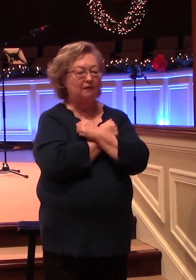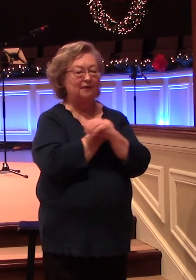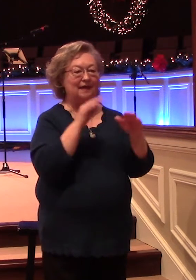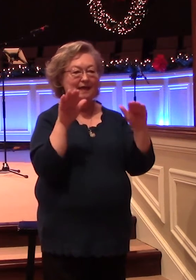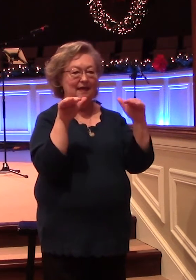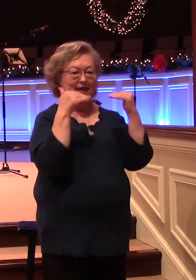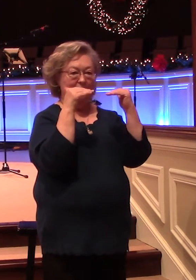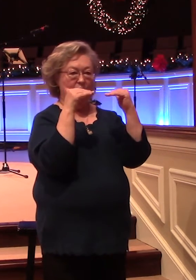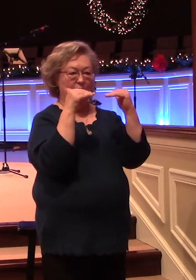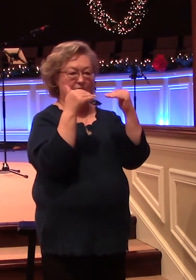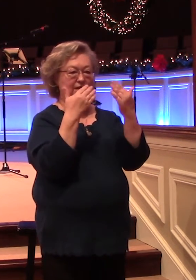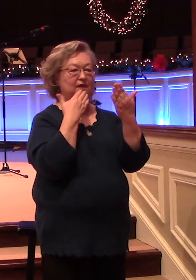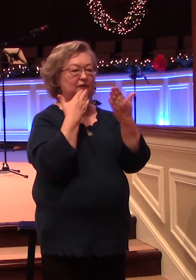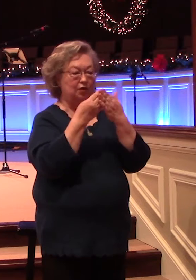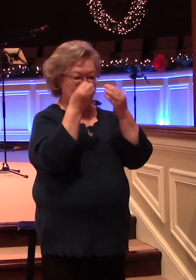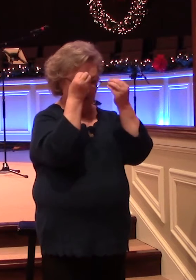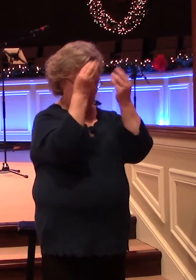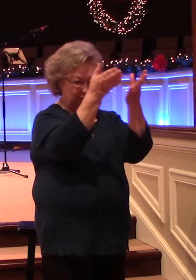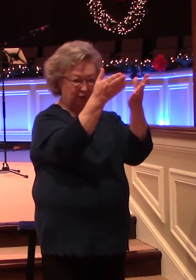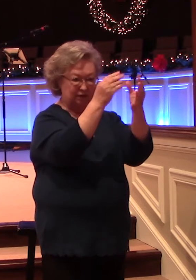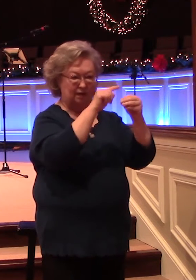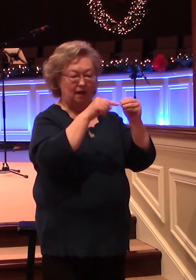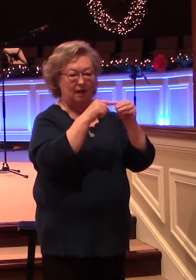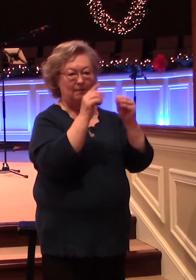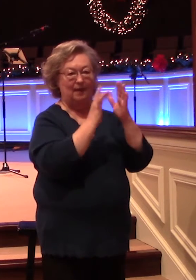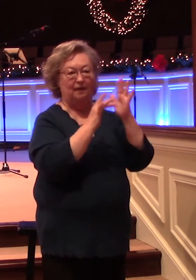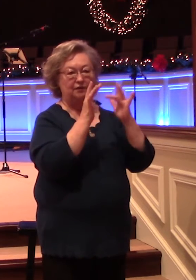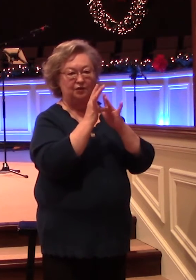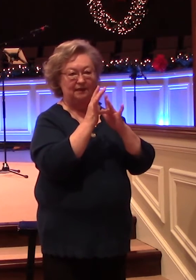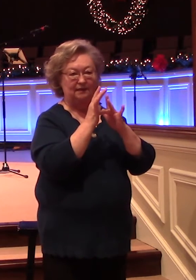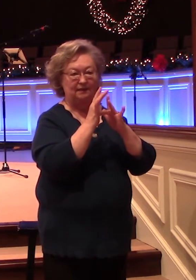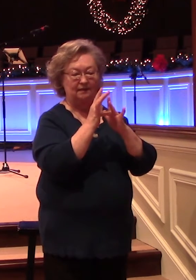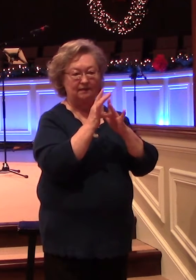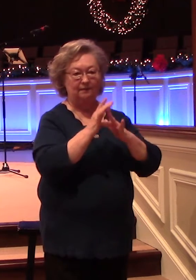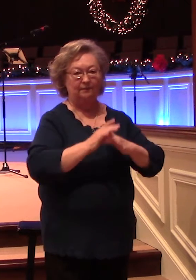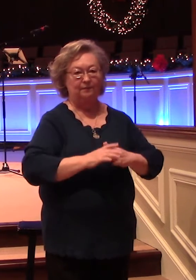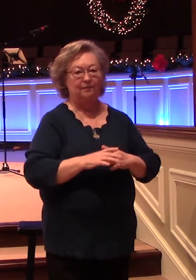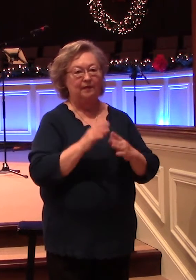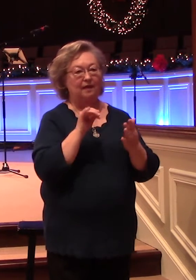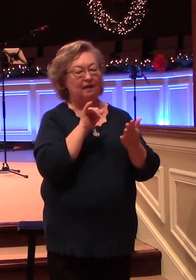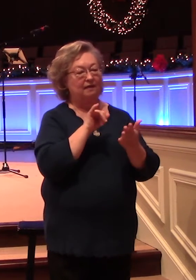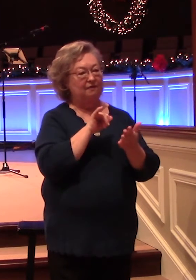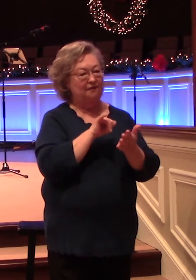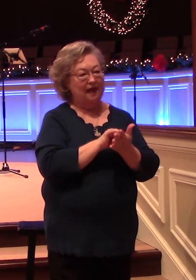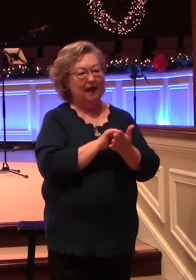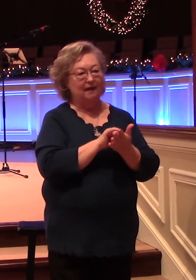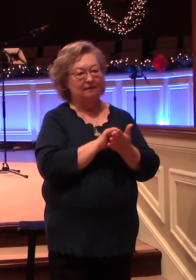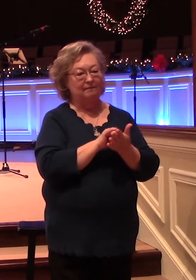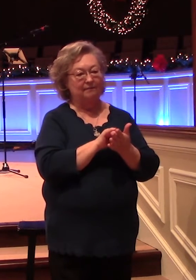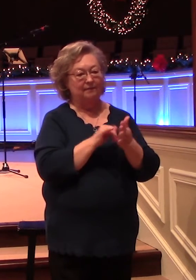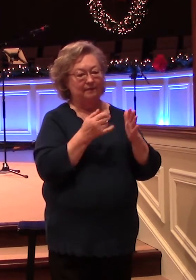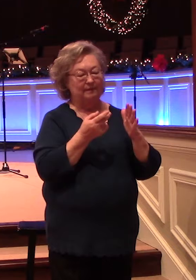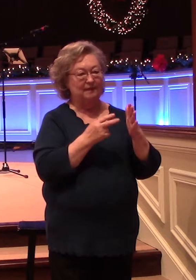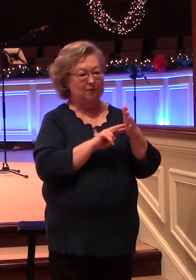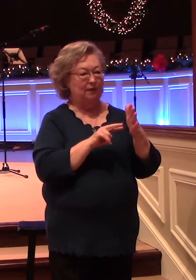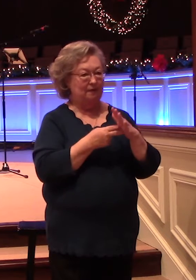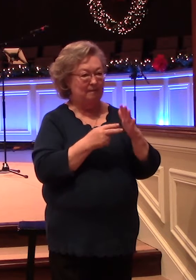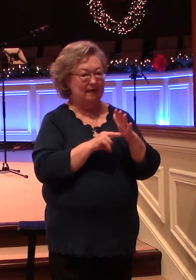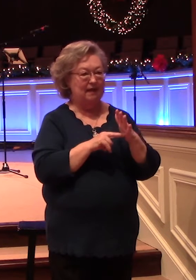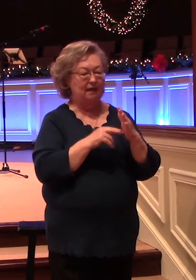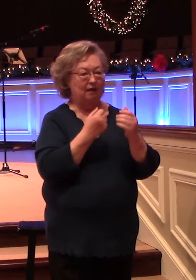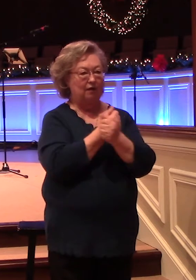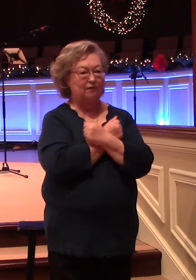That's what love is. That's what fills it up and gives it its content. That's why we're going to learn, first of all, that love one